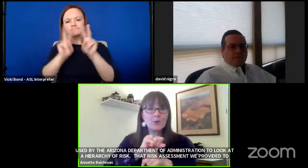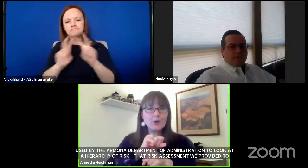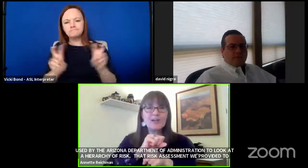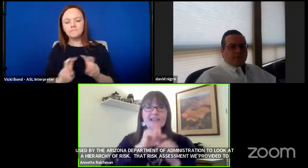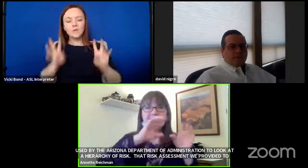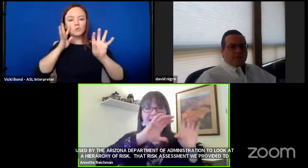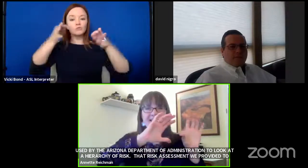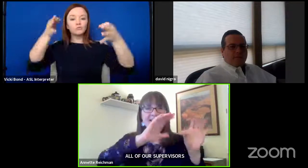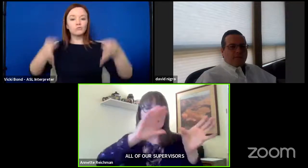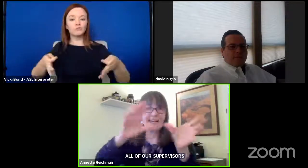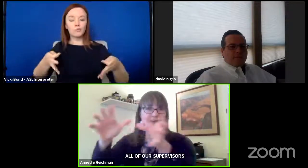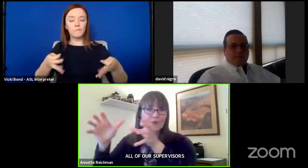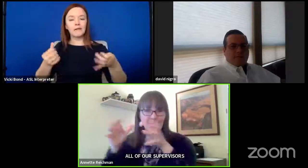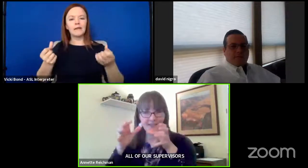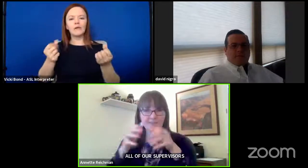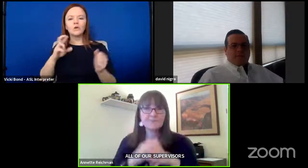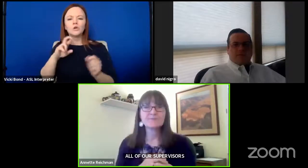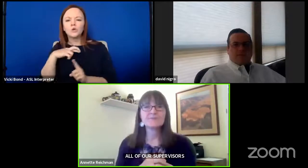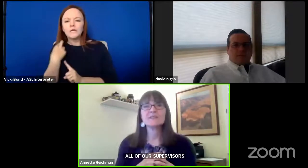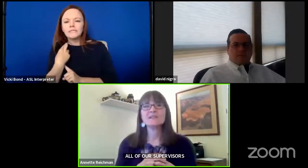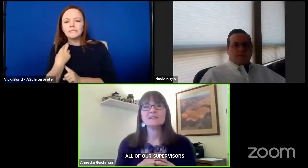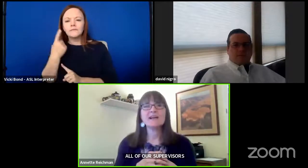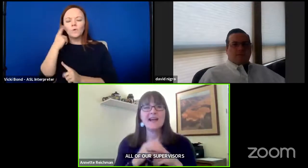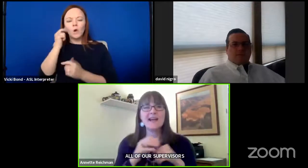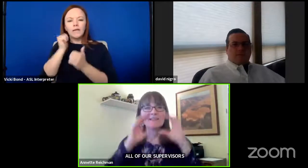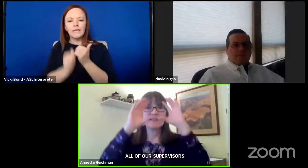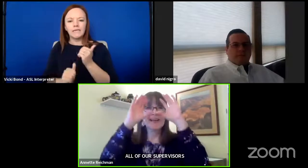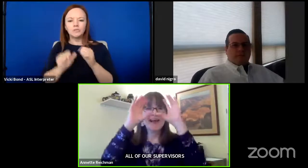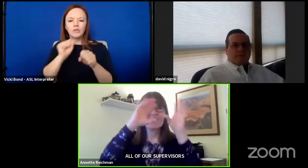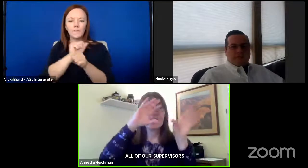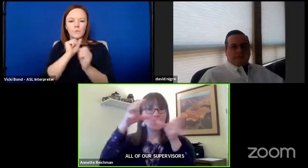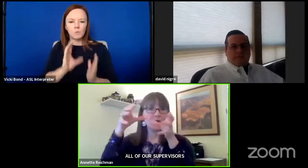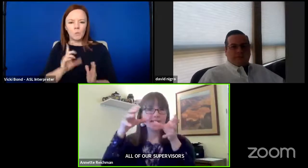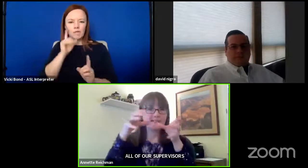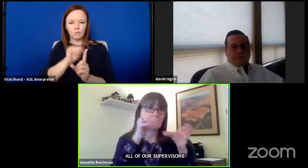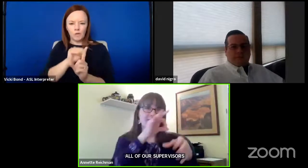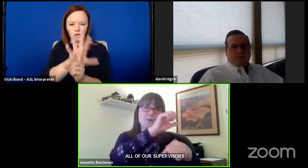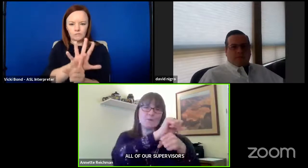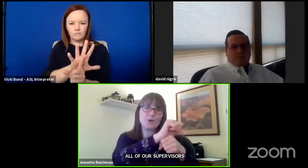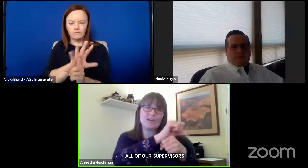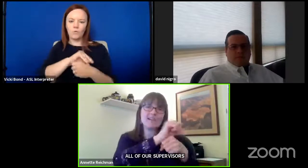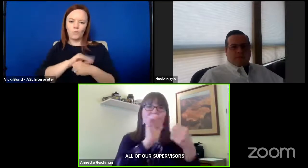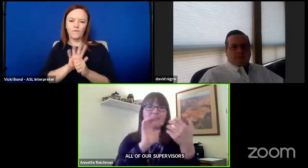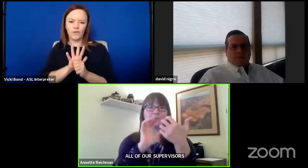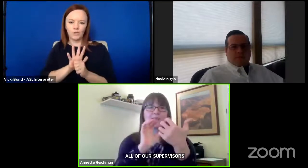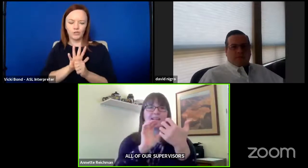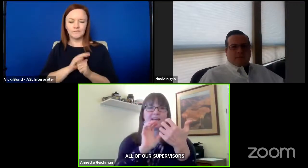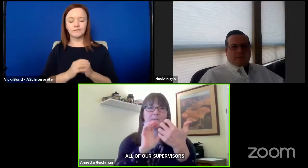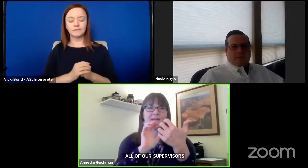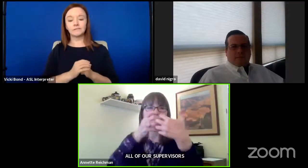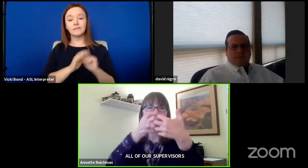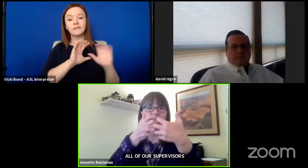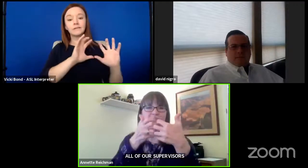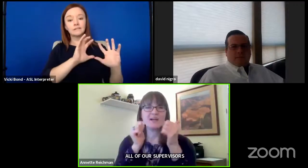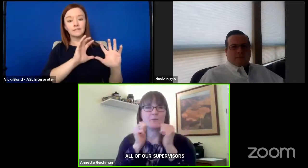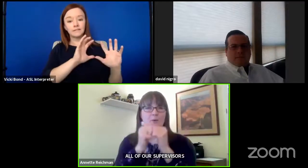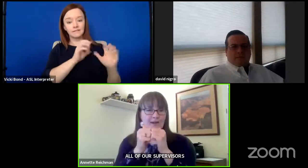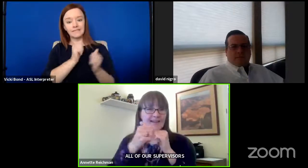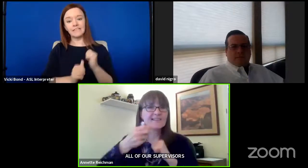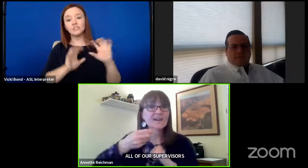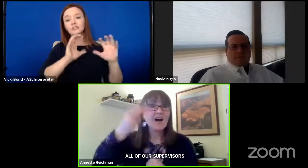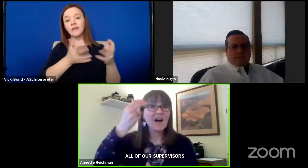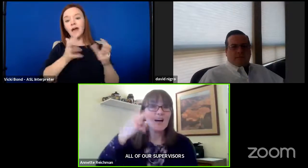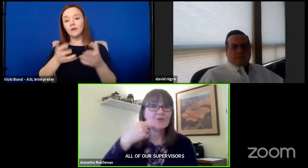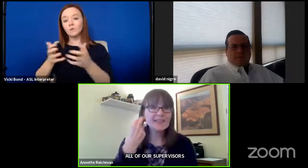each employee category. And the categories of employees would then be matched